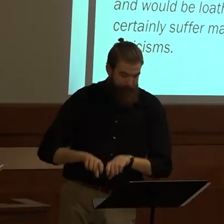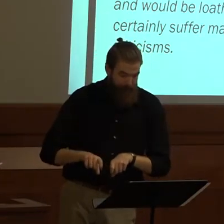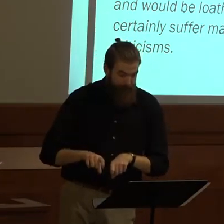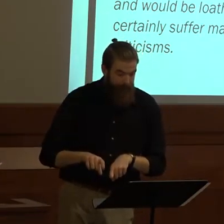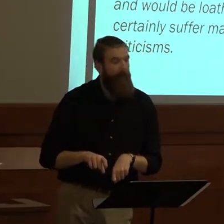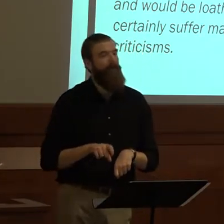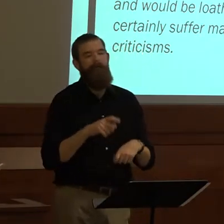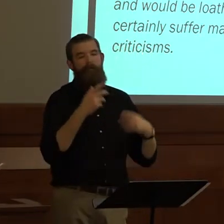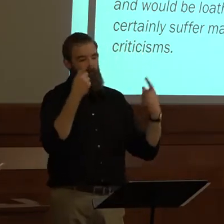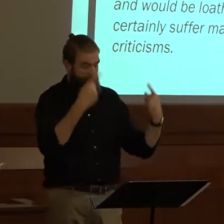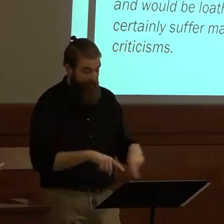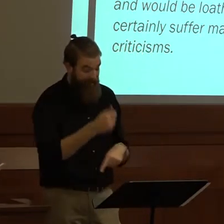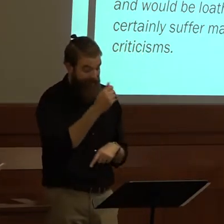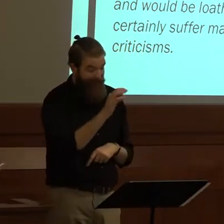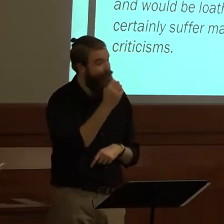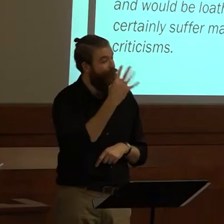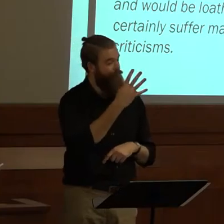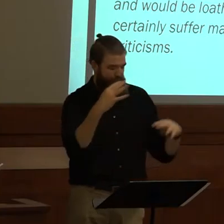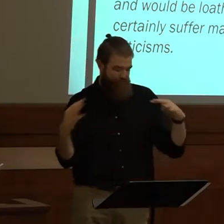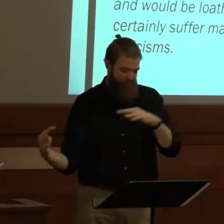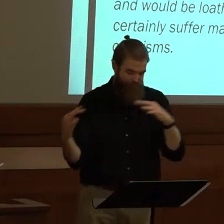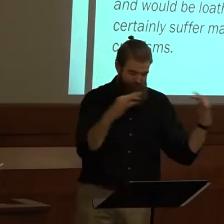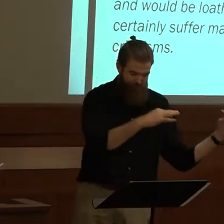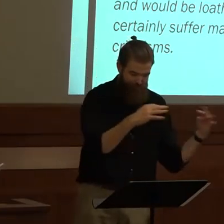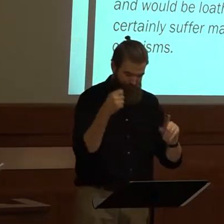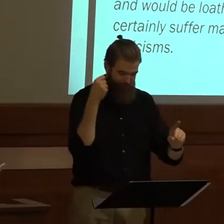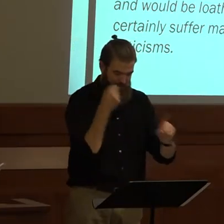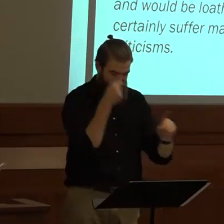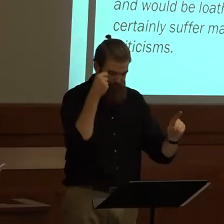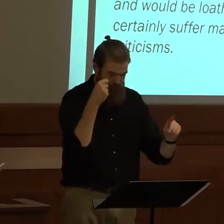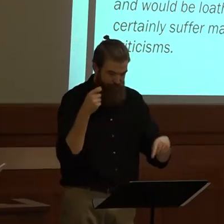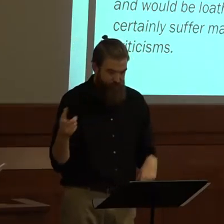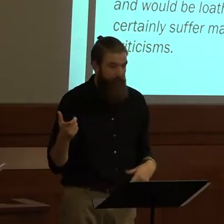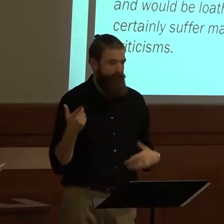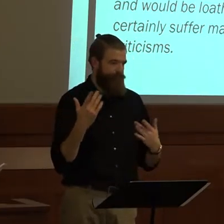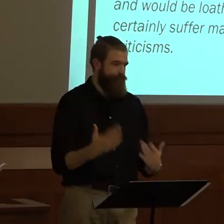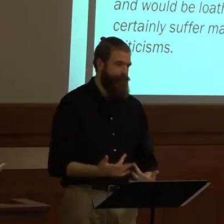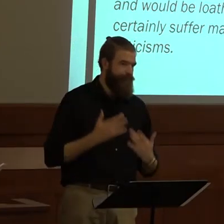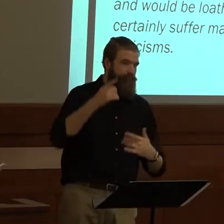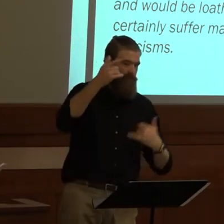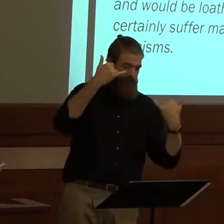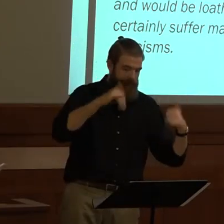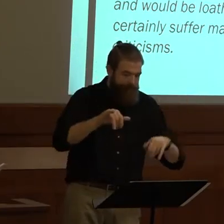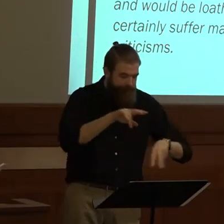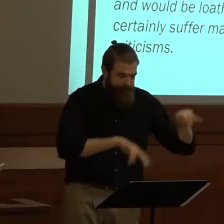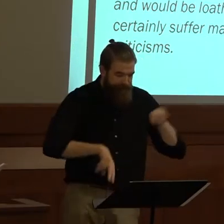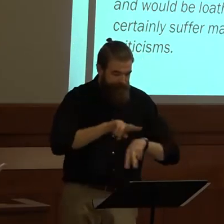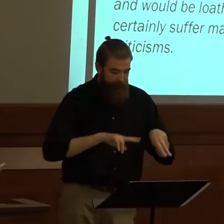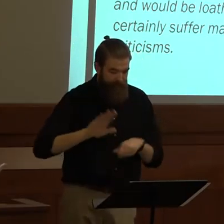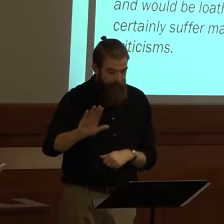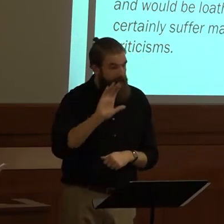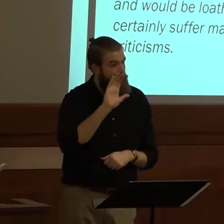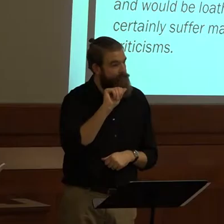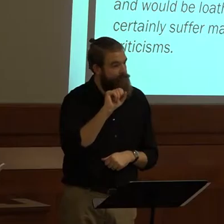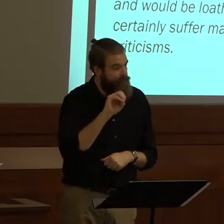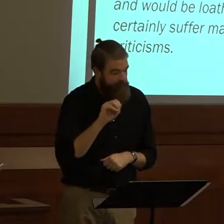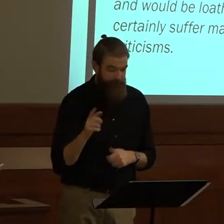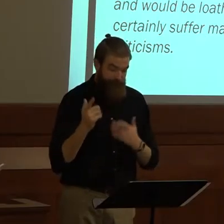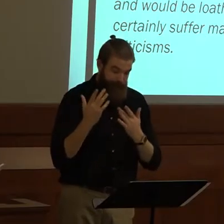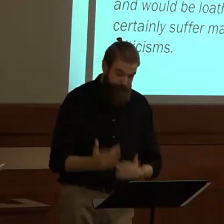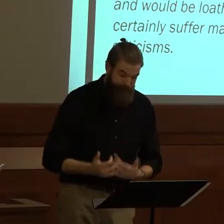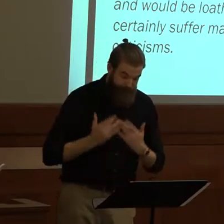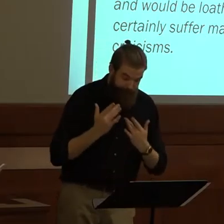cardinals who studied the case all gave a negative answer without giving a reason for their refusal. The superior of